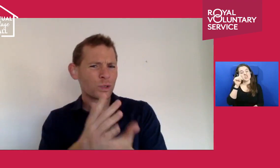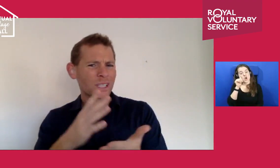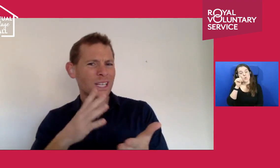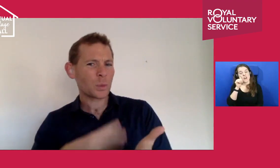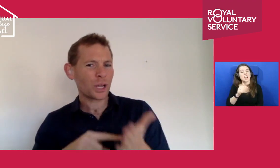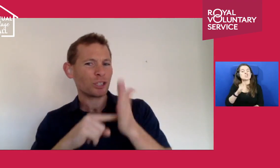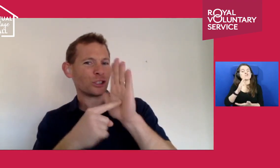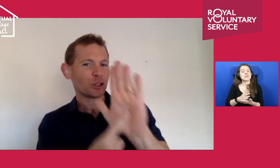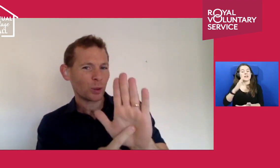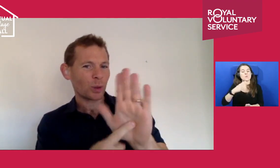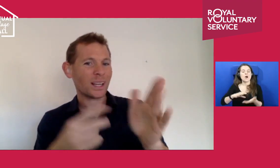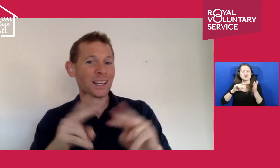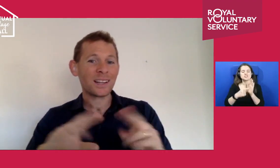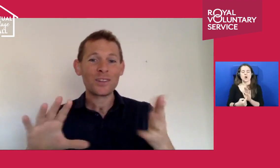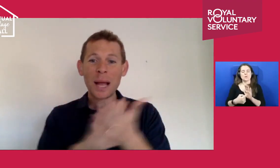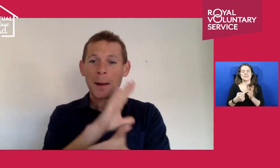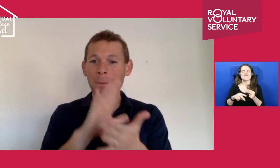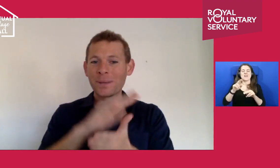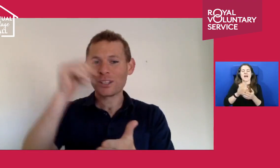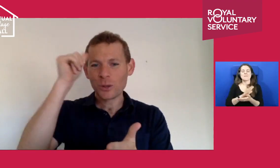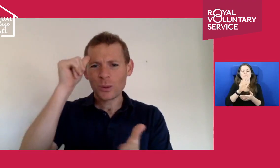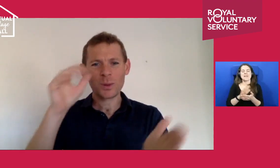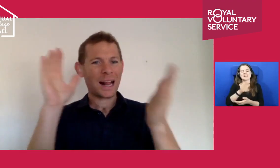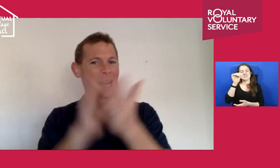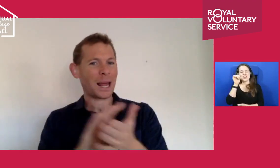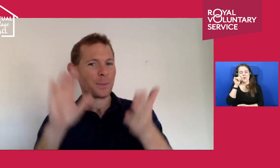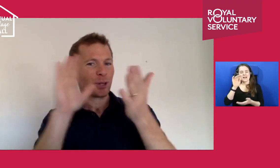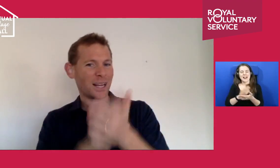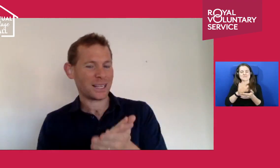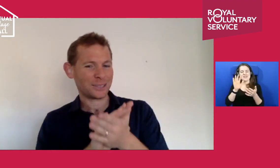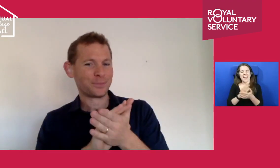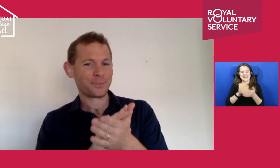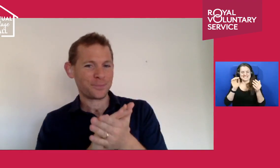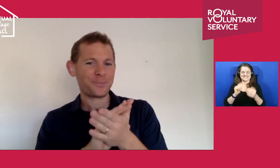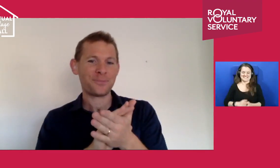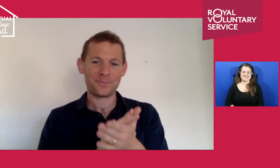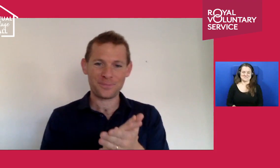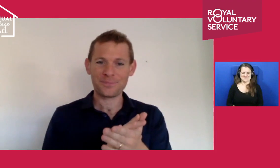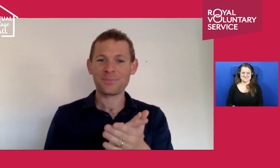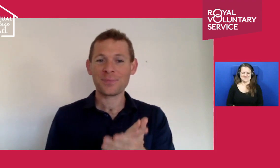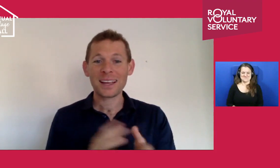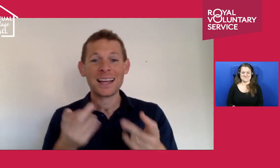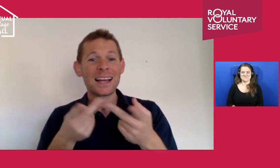it, and you really want to show it. If you're happy and you know it, clap your hands.